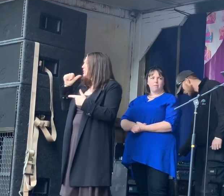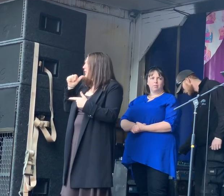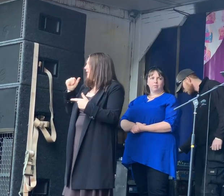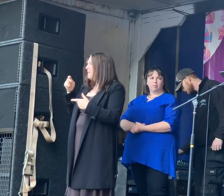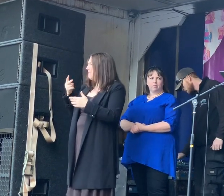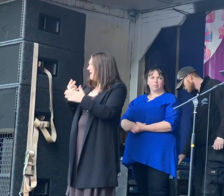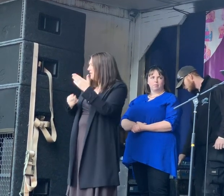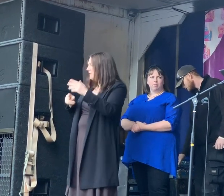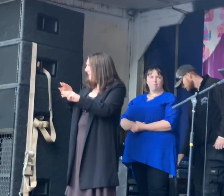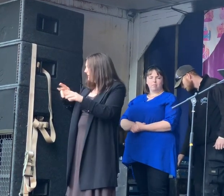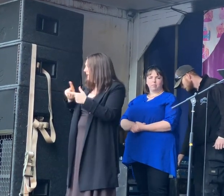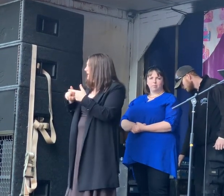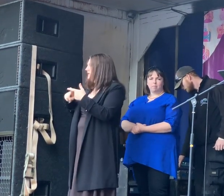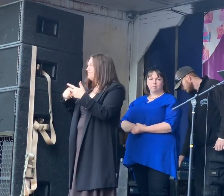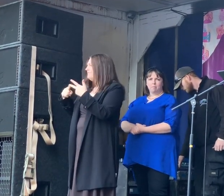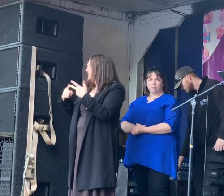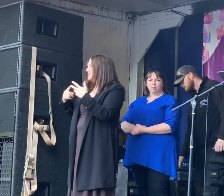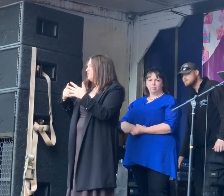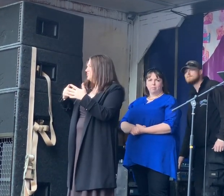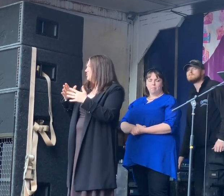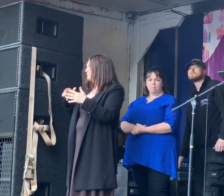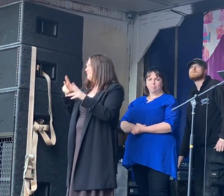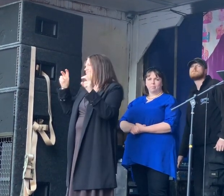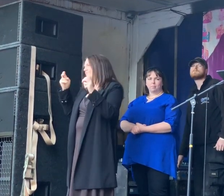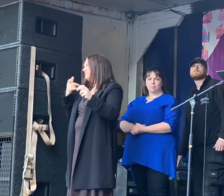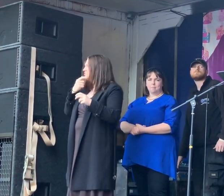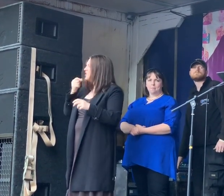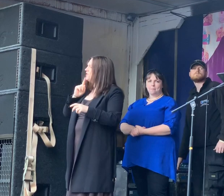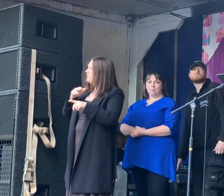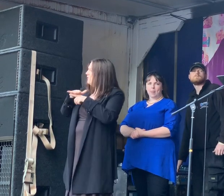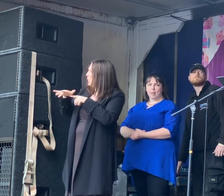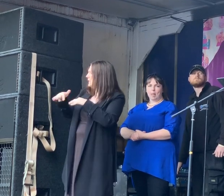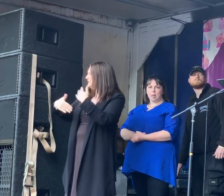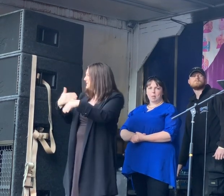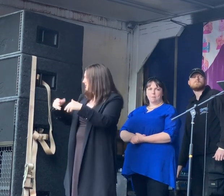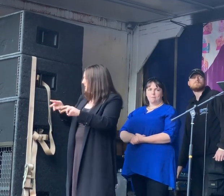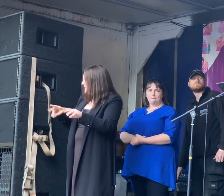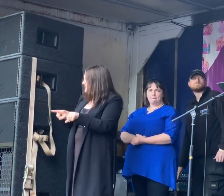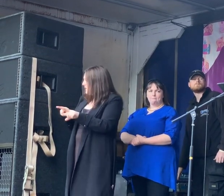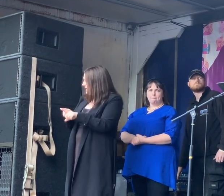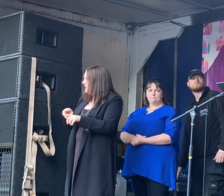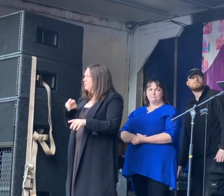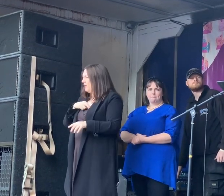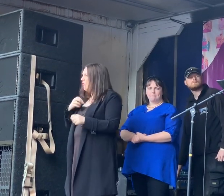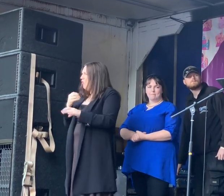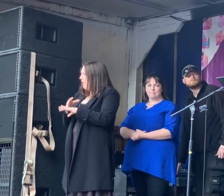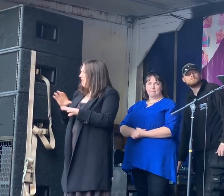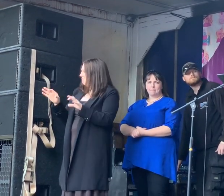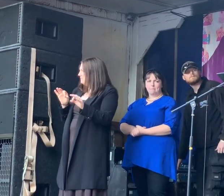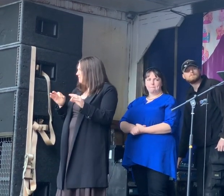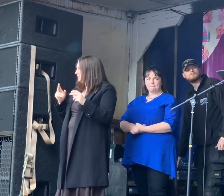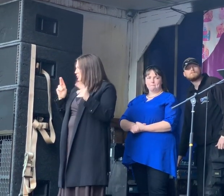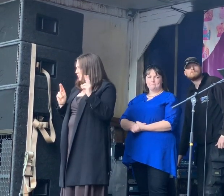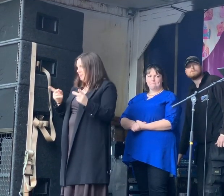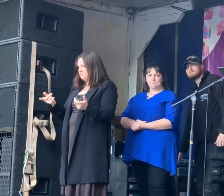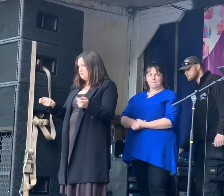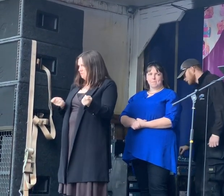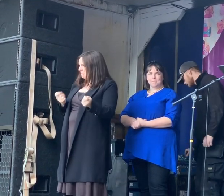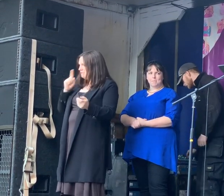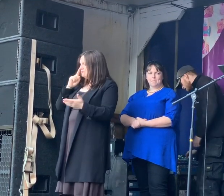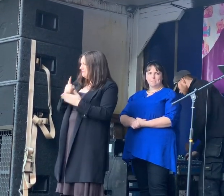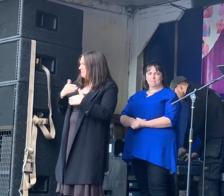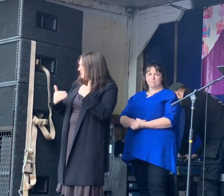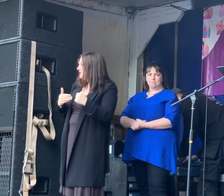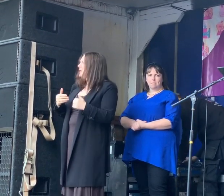people are all affected. We voted that people should be able to make choices over their own bodies. And being denied bodily autonomy is something the